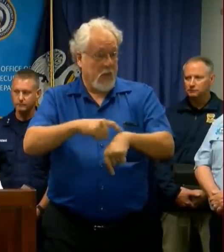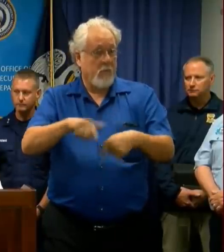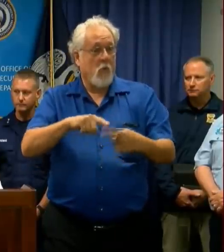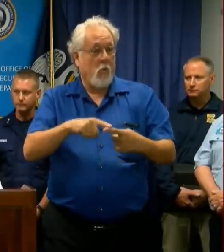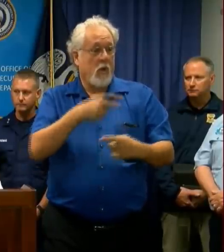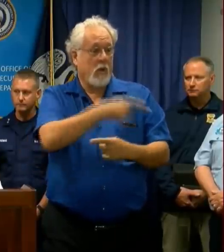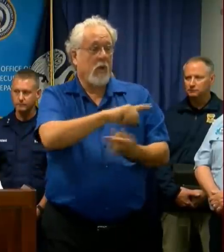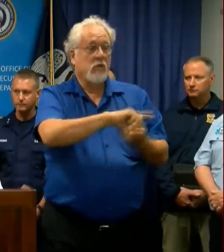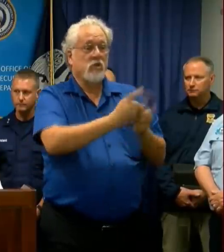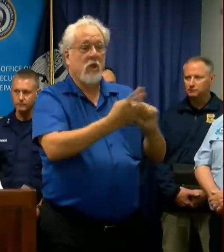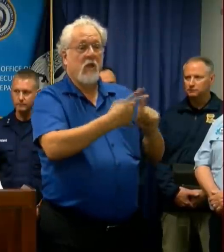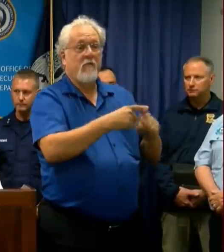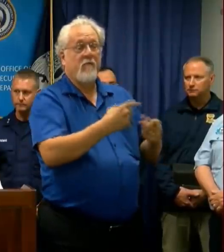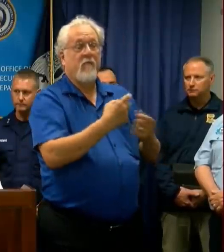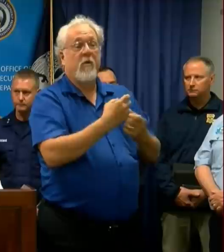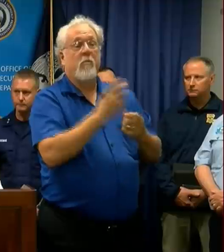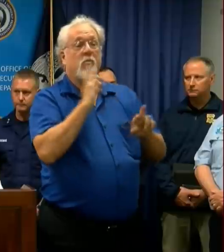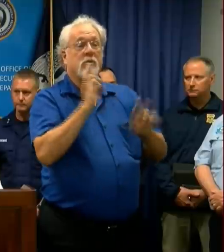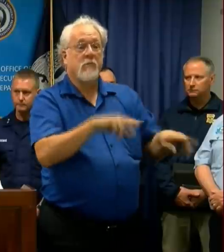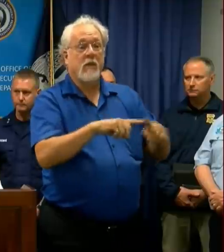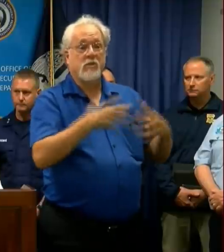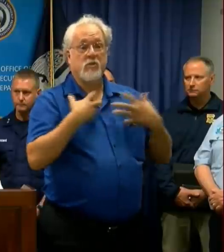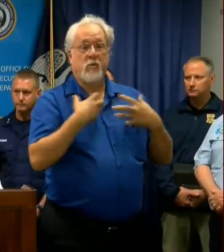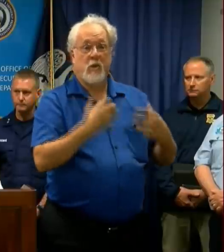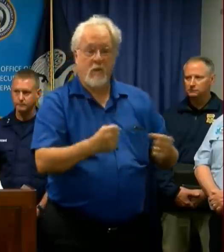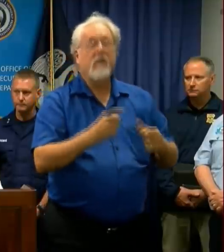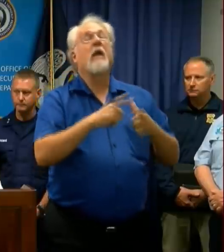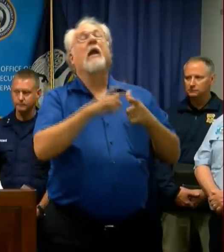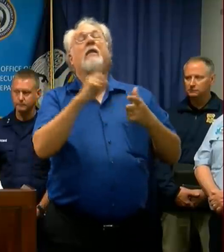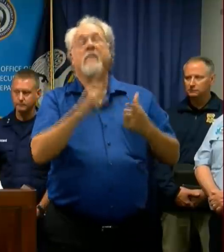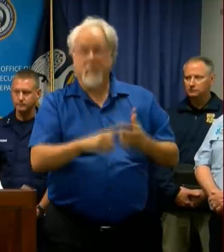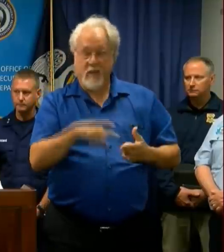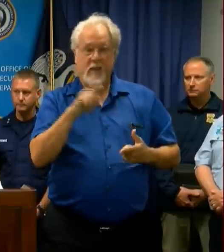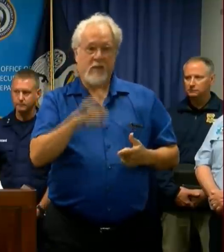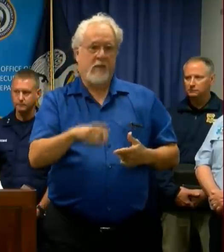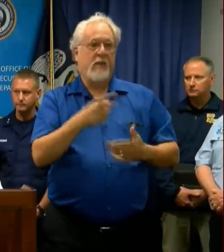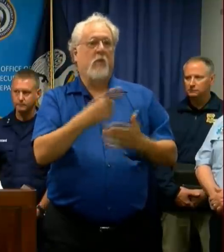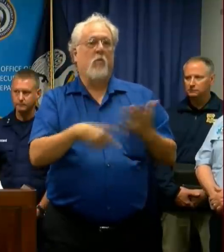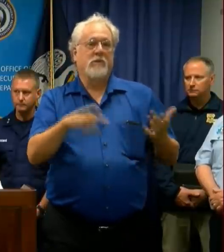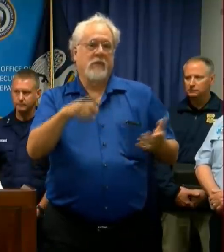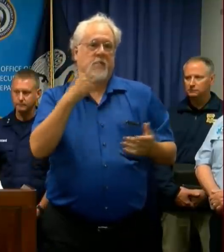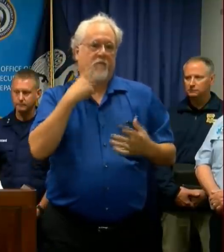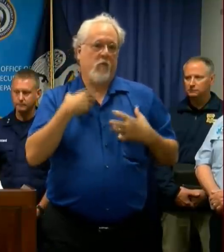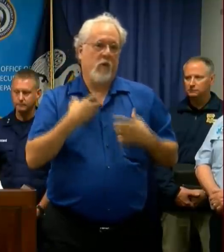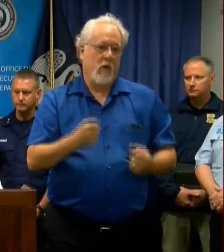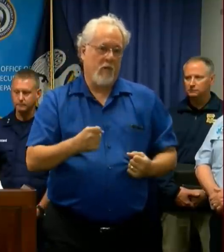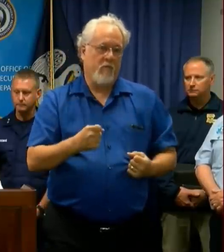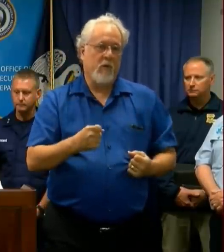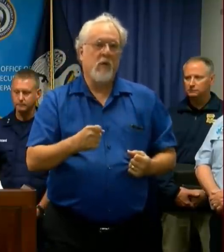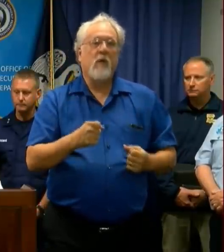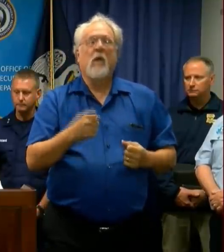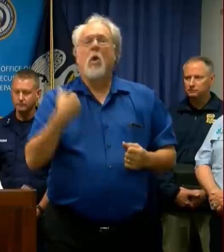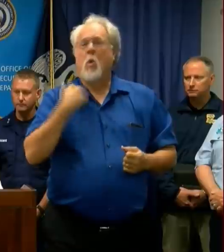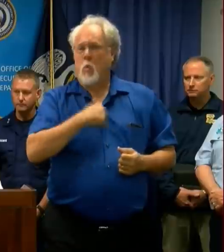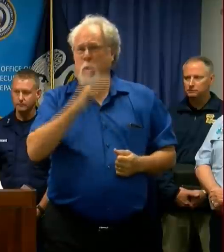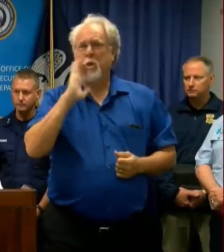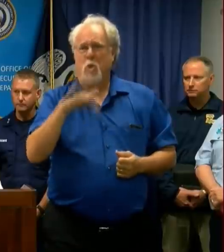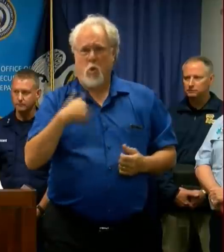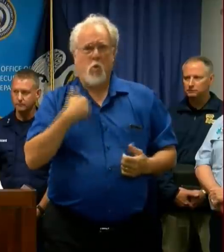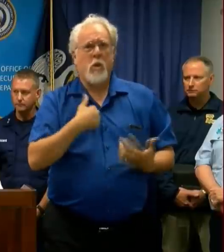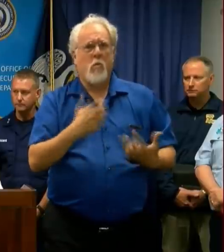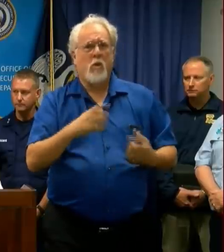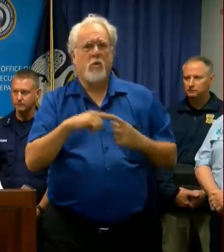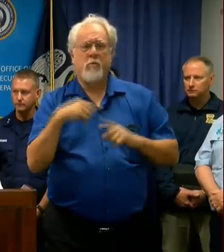will transition from response to recovery, and they will need all of the things that are associated with the recovery. And we know that we want to